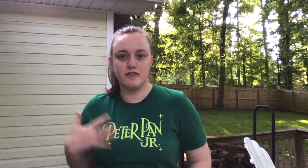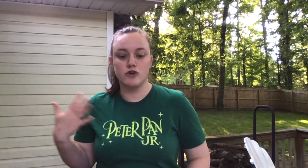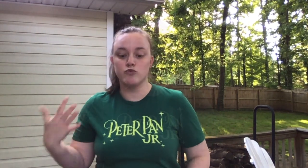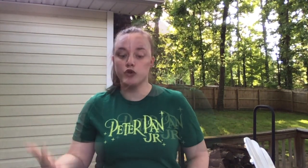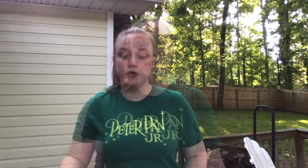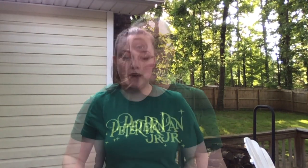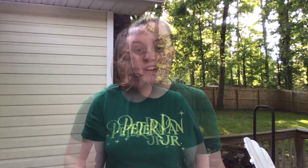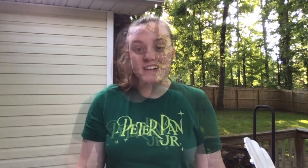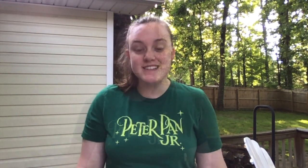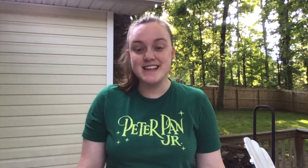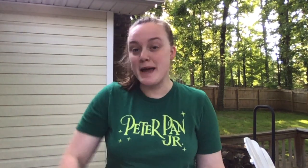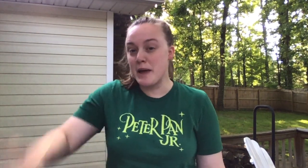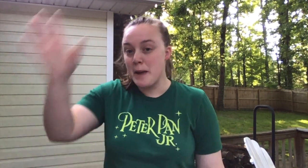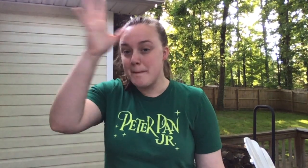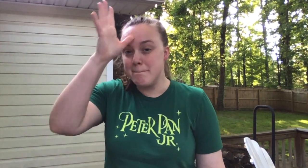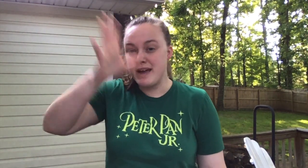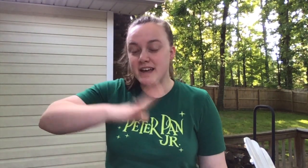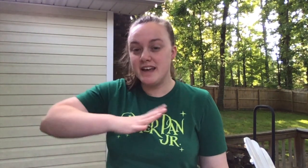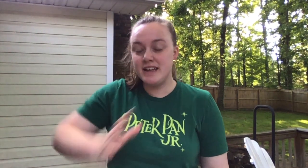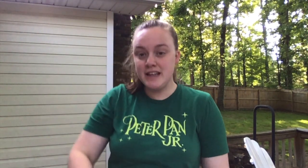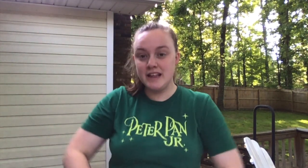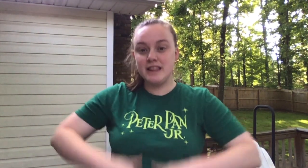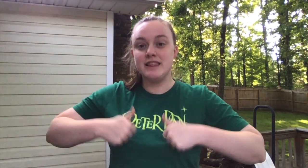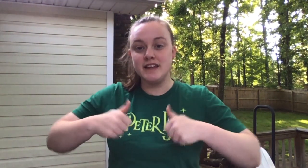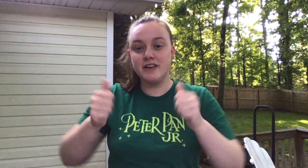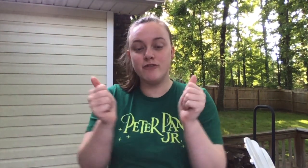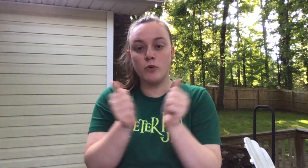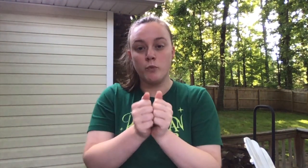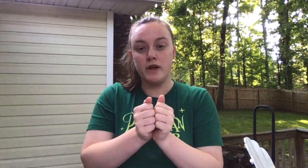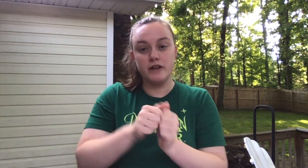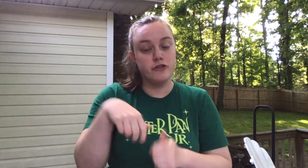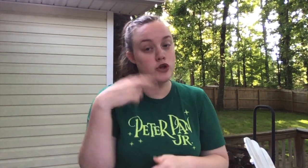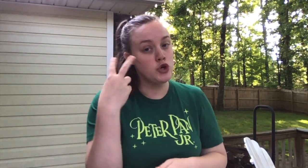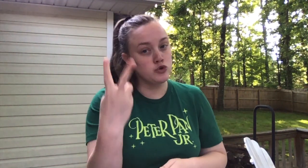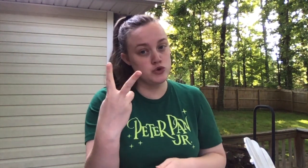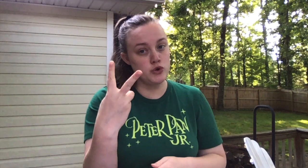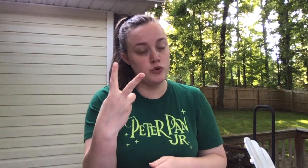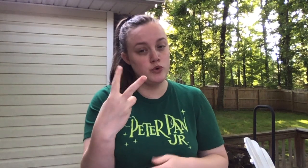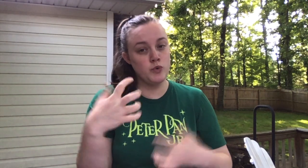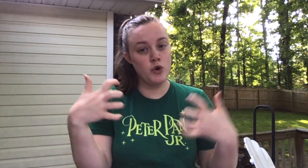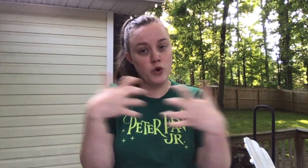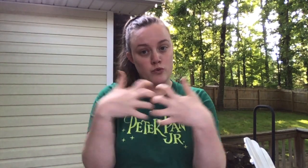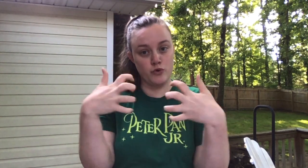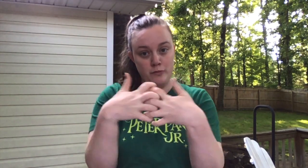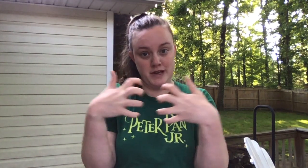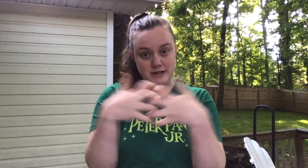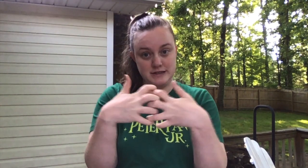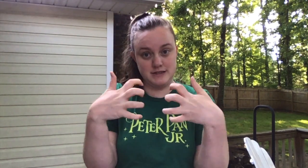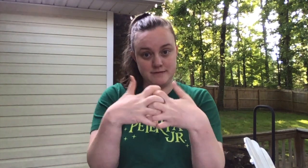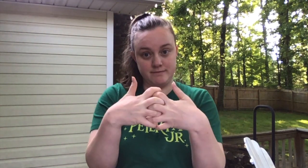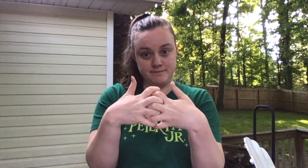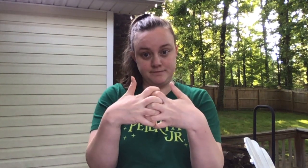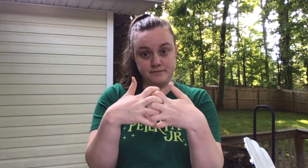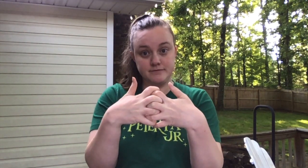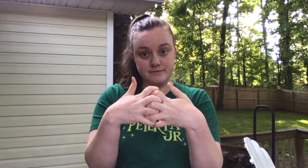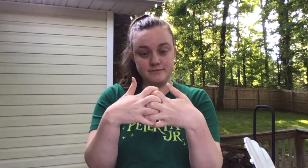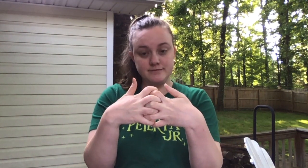roommates. So we're gonna say man live with 2 roommates.